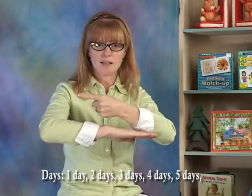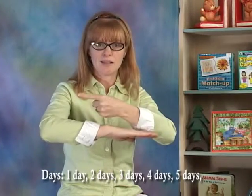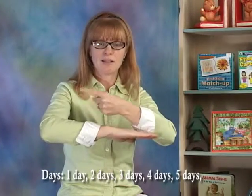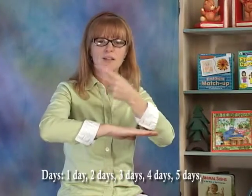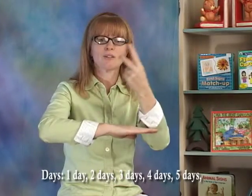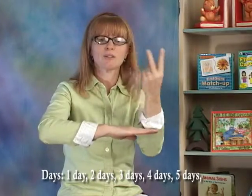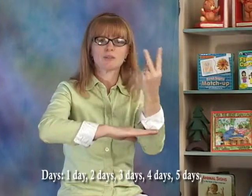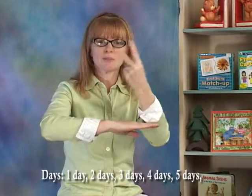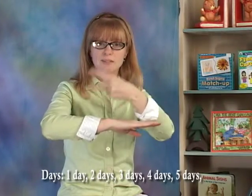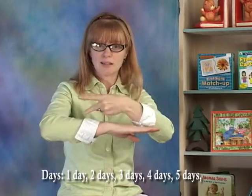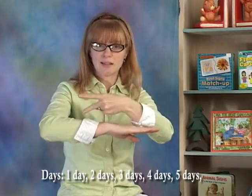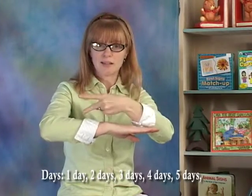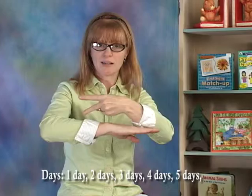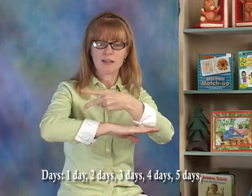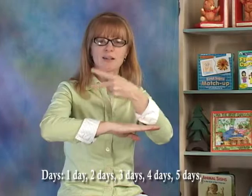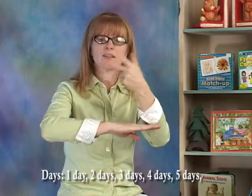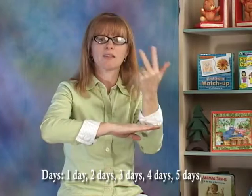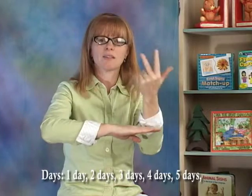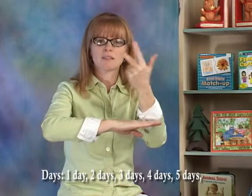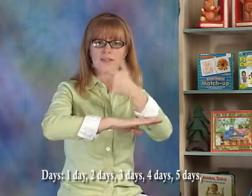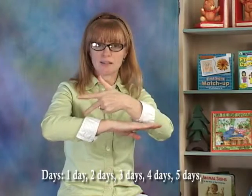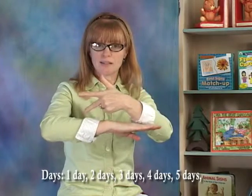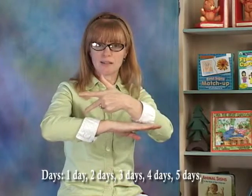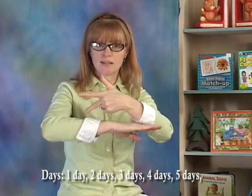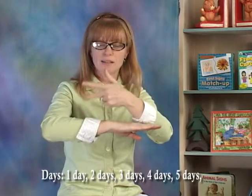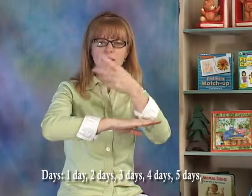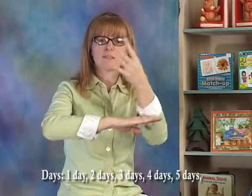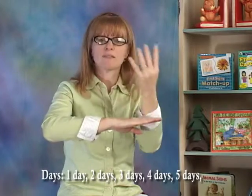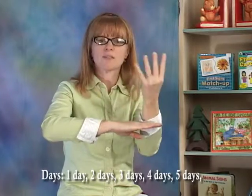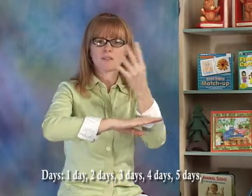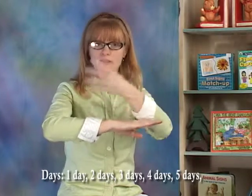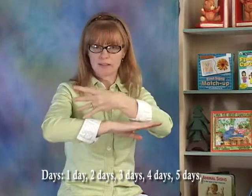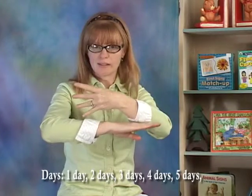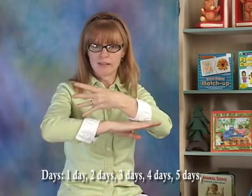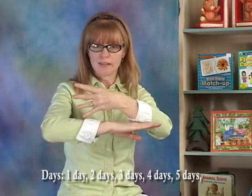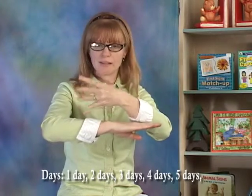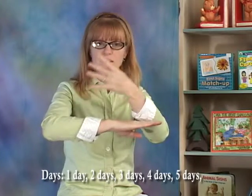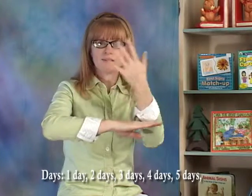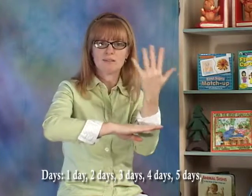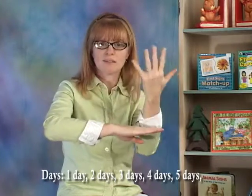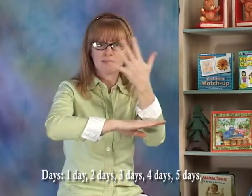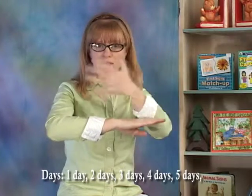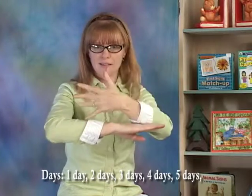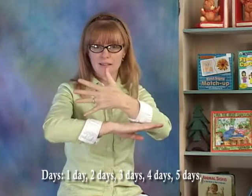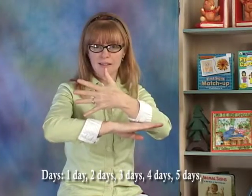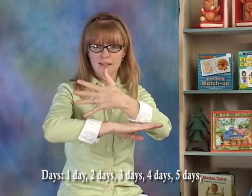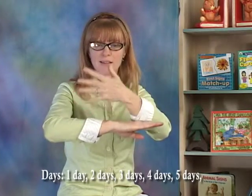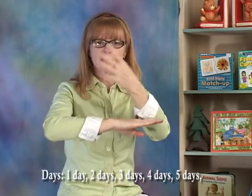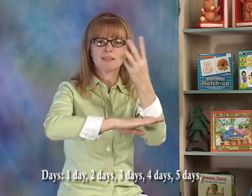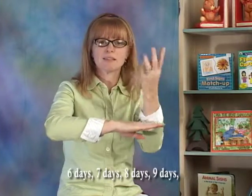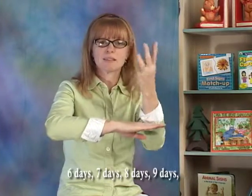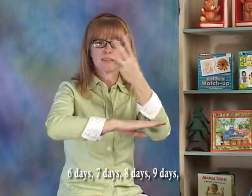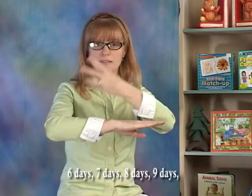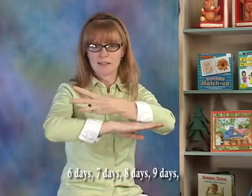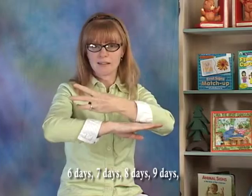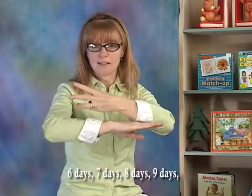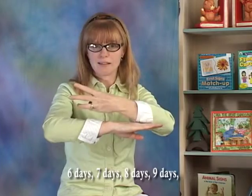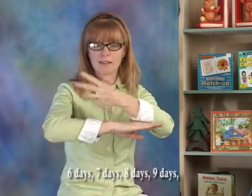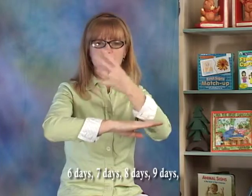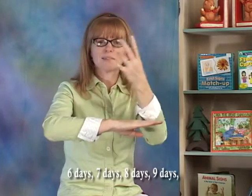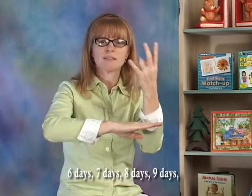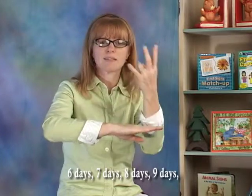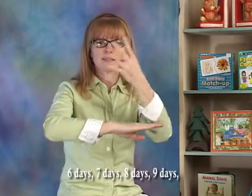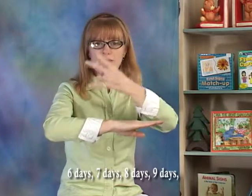Days. 1 day, 2 days, 3 days, 4 days, 5 days,